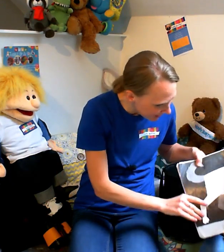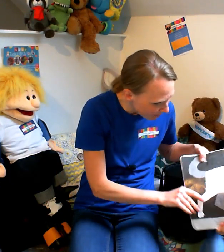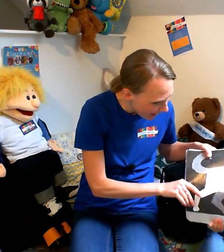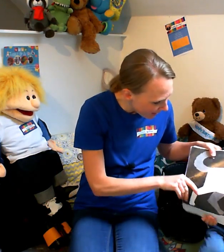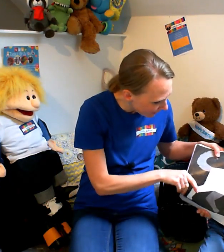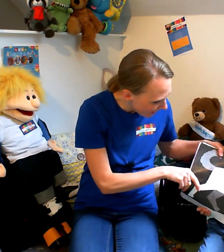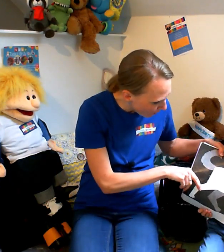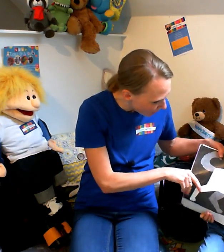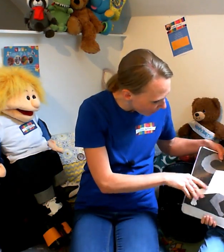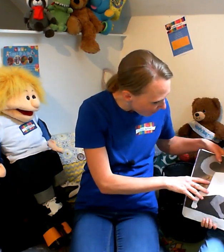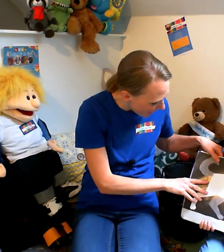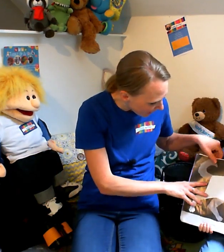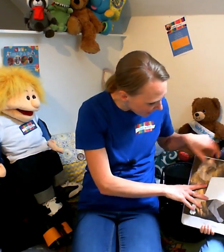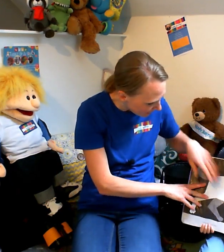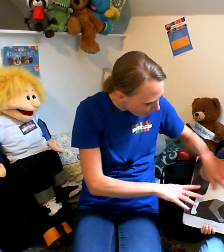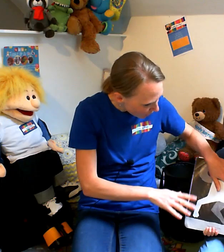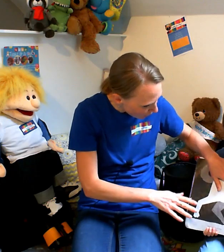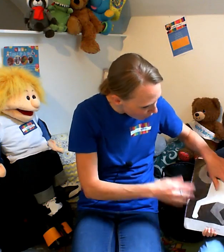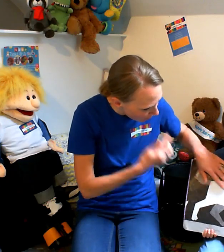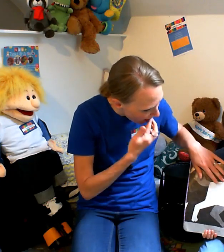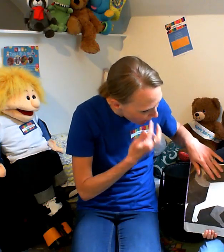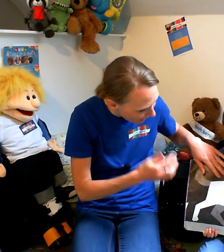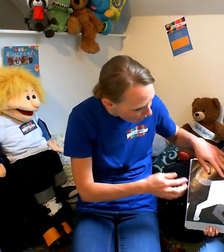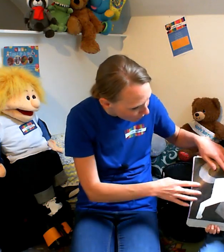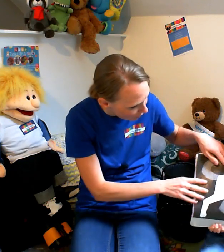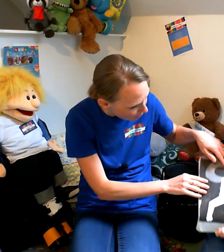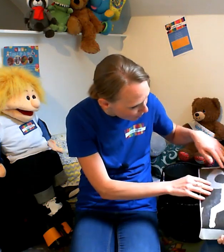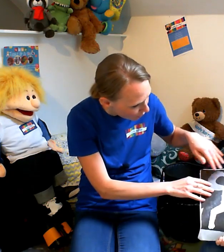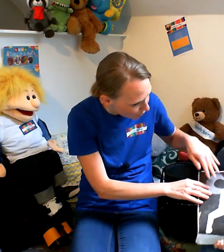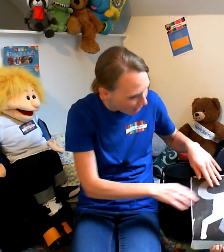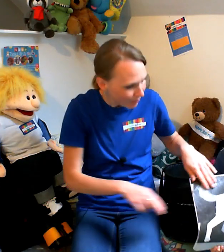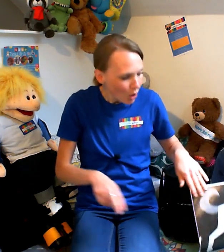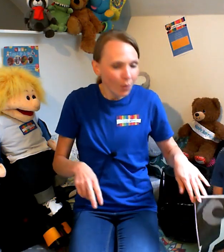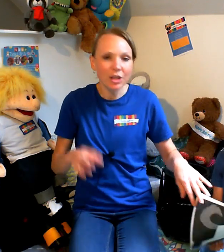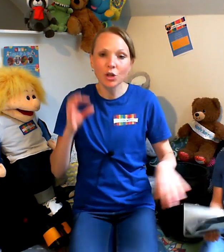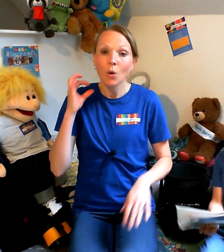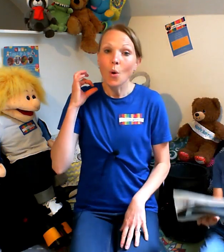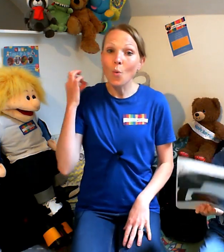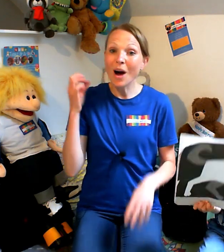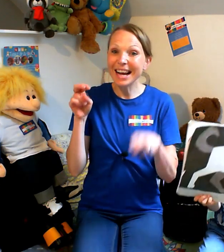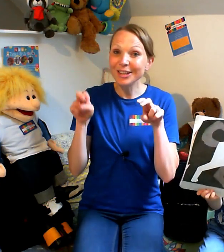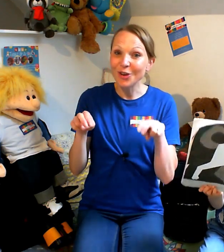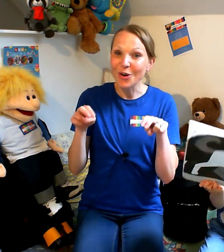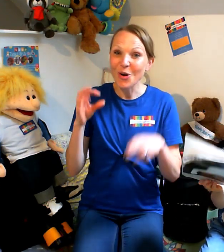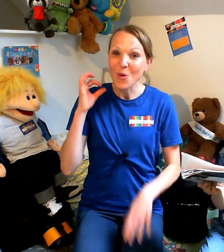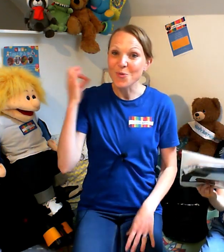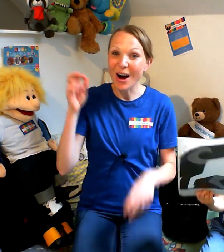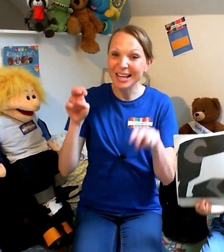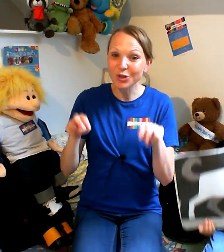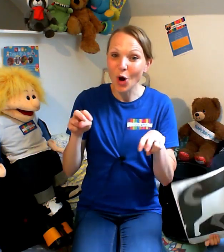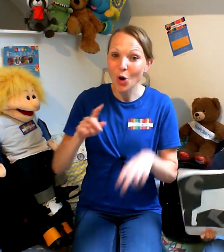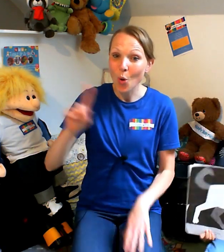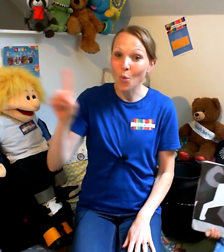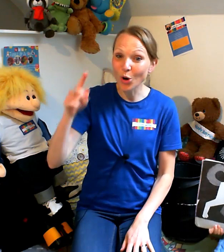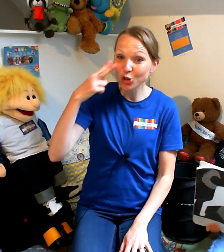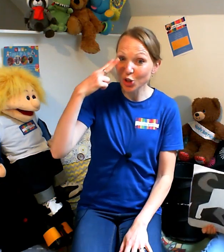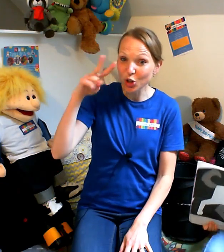by that tower you've made. So you being my holder of the book. So I'm going to do white dog, what do you